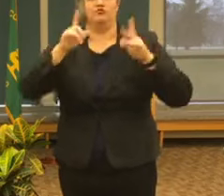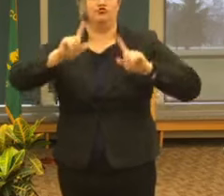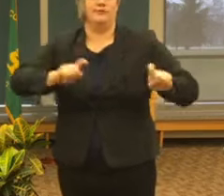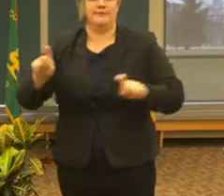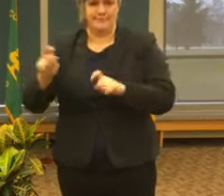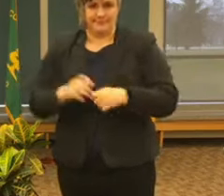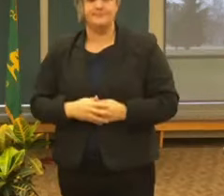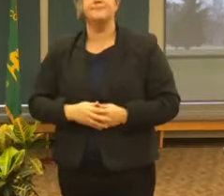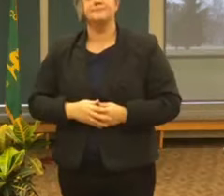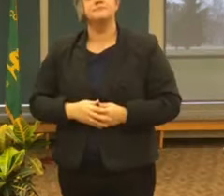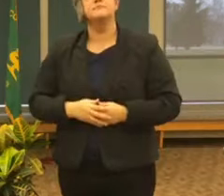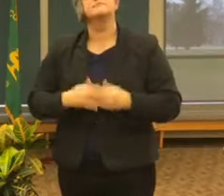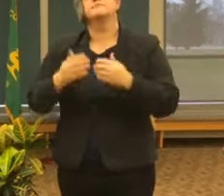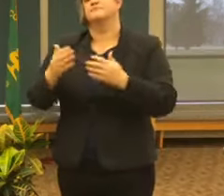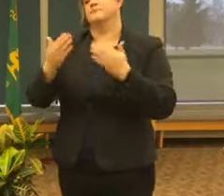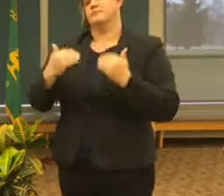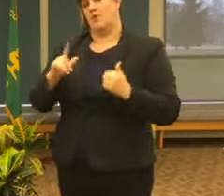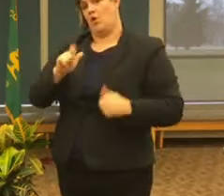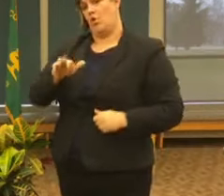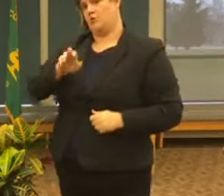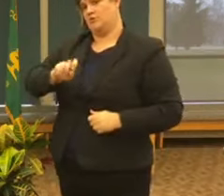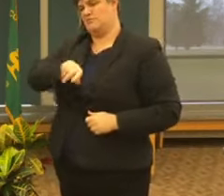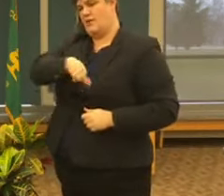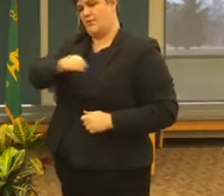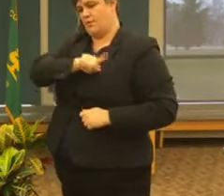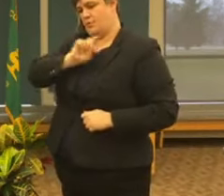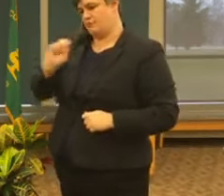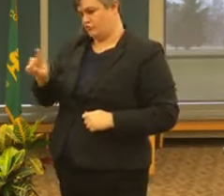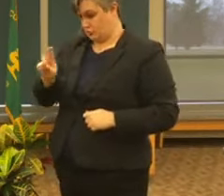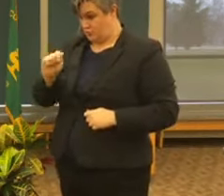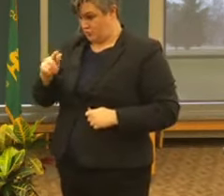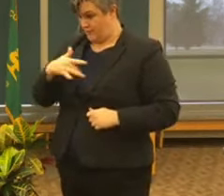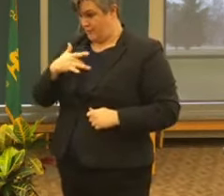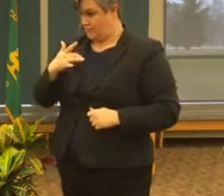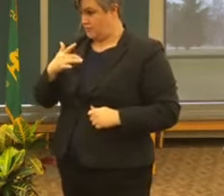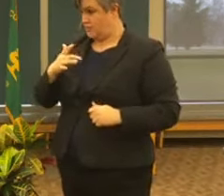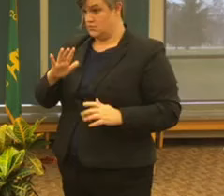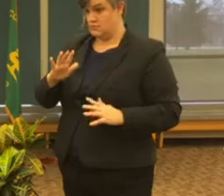Absolutely. And then one other question, if I may. Are you concerned at all that...